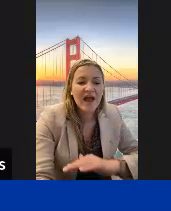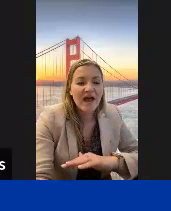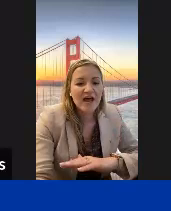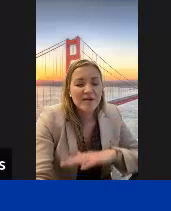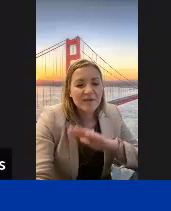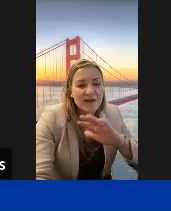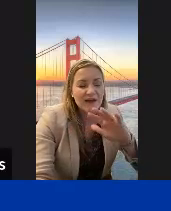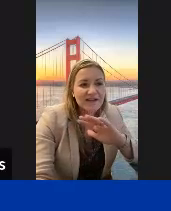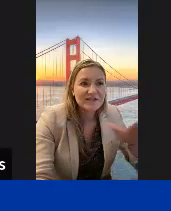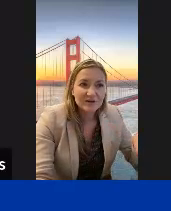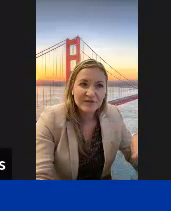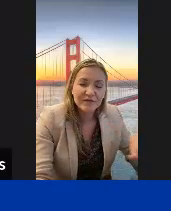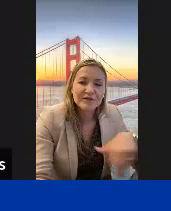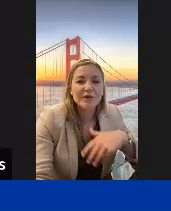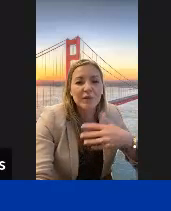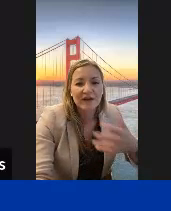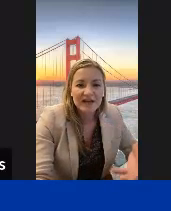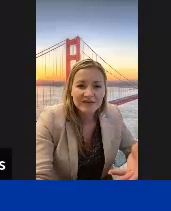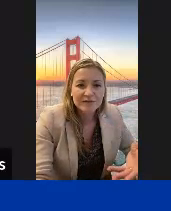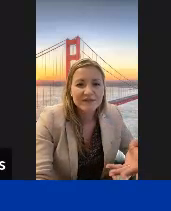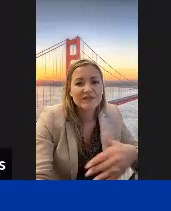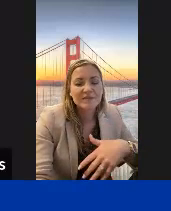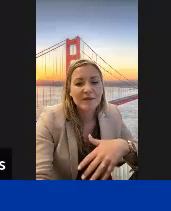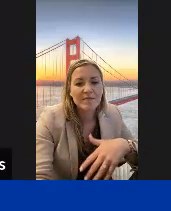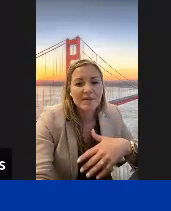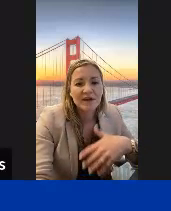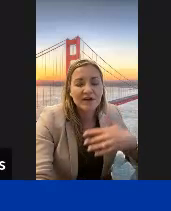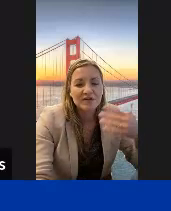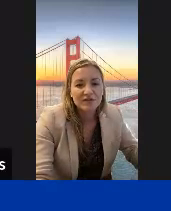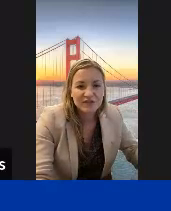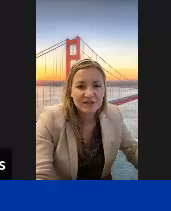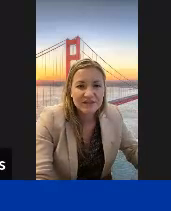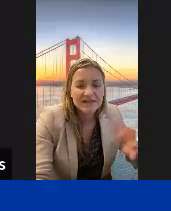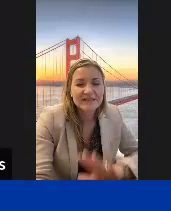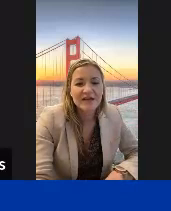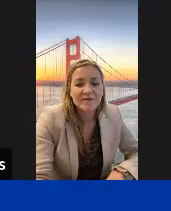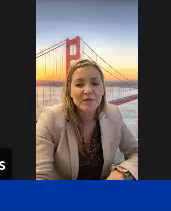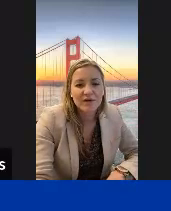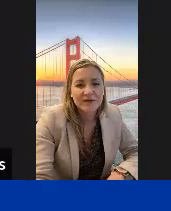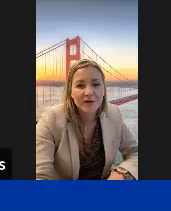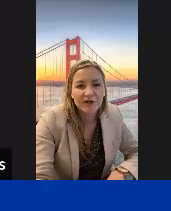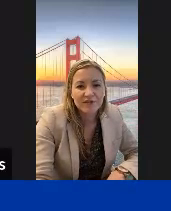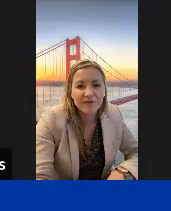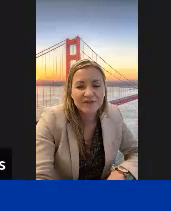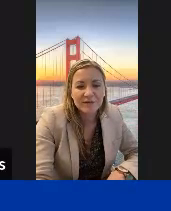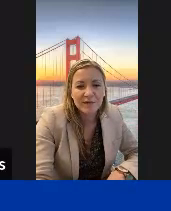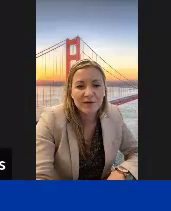other external folks who are working in school systems, but maybe not your traditional leads, who also are good folks that we want to